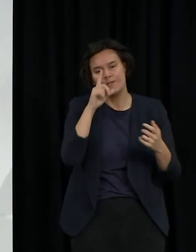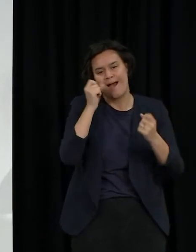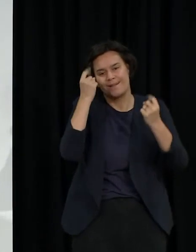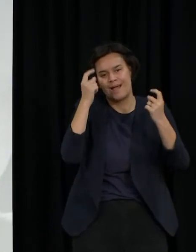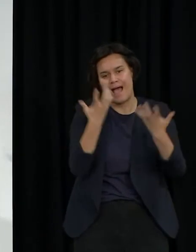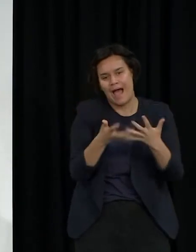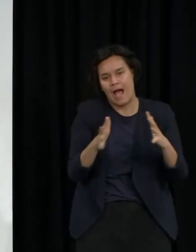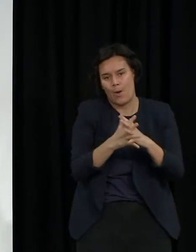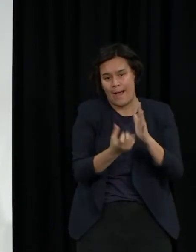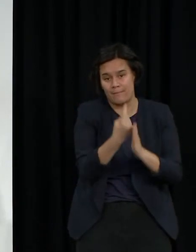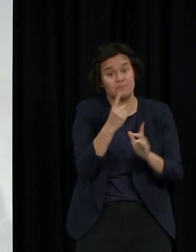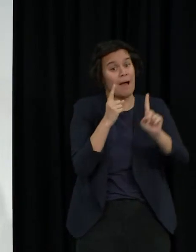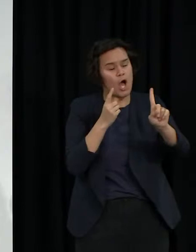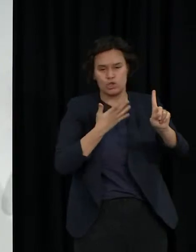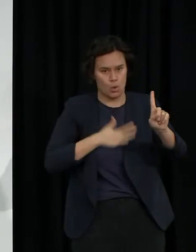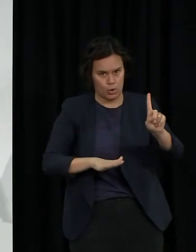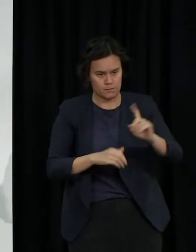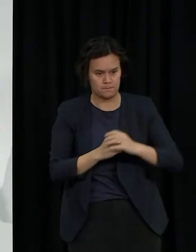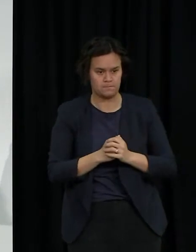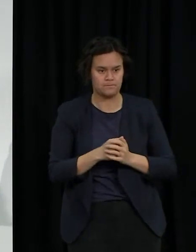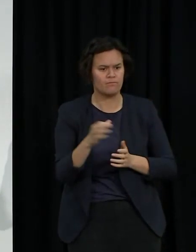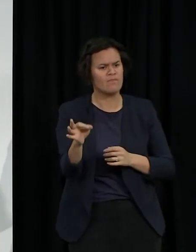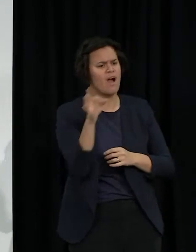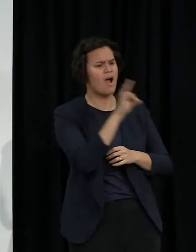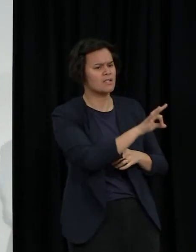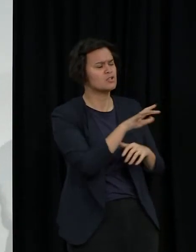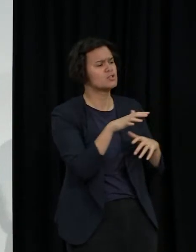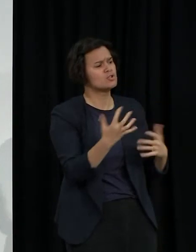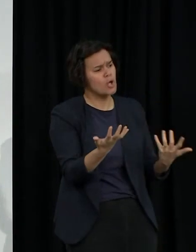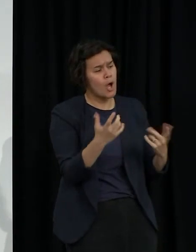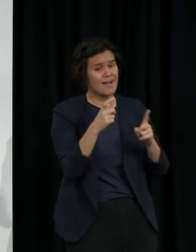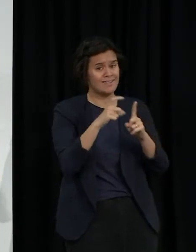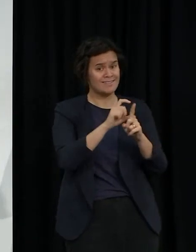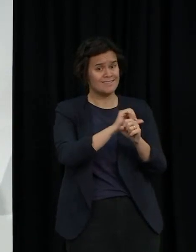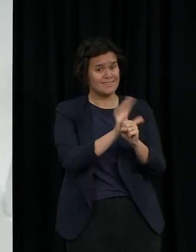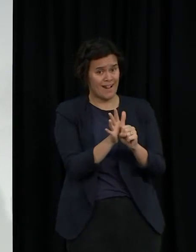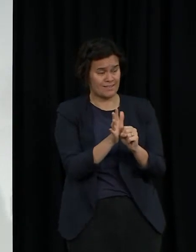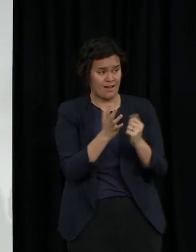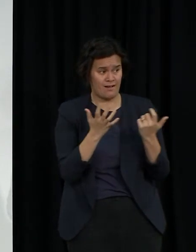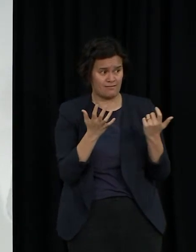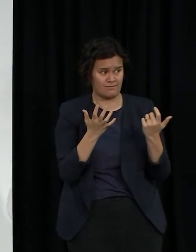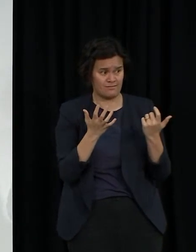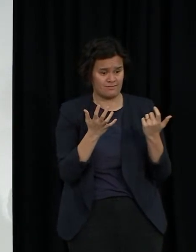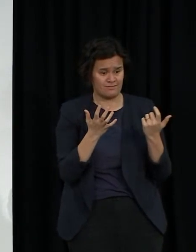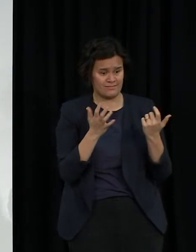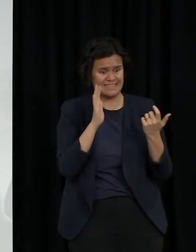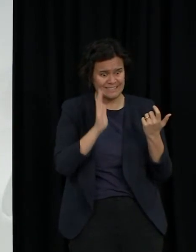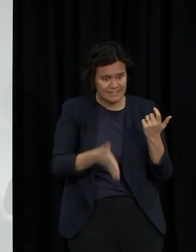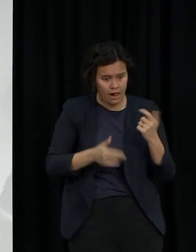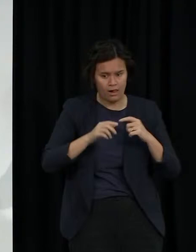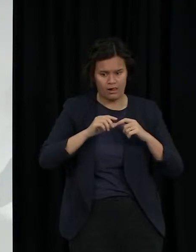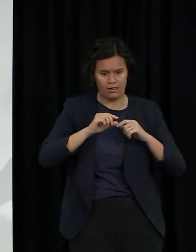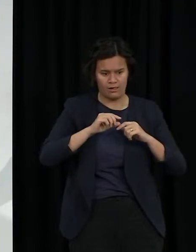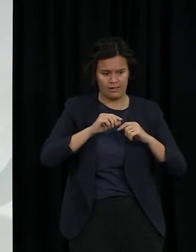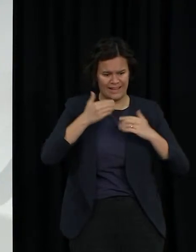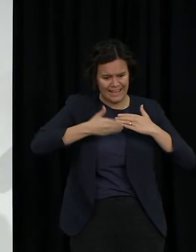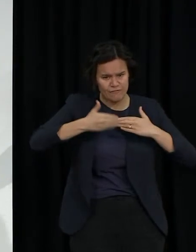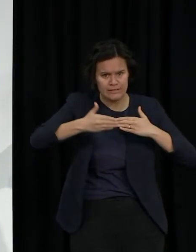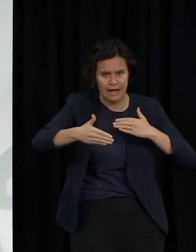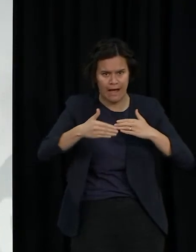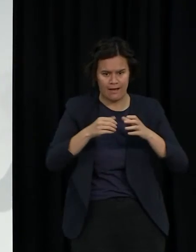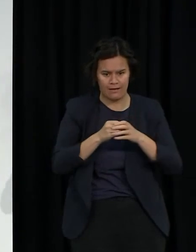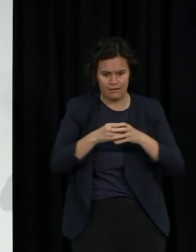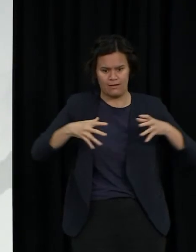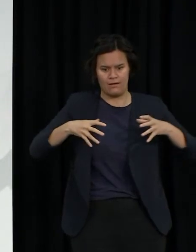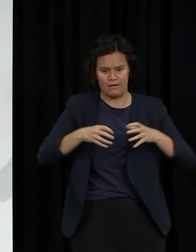that, though, even in a Delta environment. So this tail is still stubbornly going on, just trying to get a sense if we have a